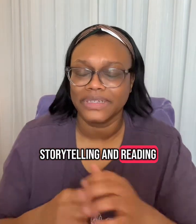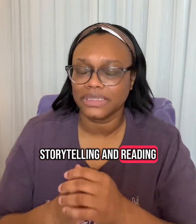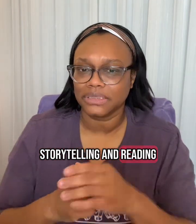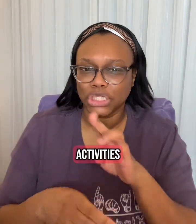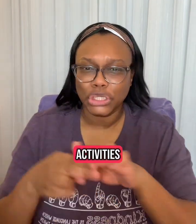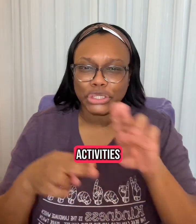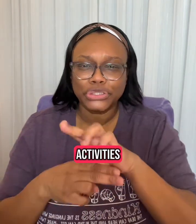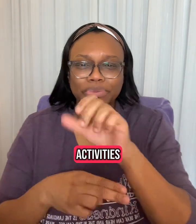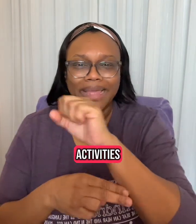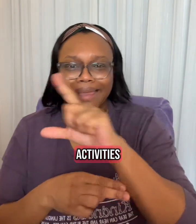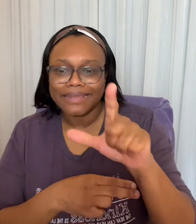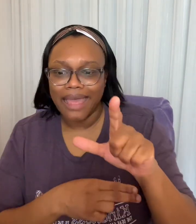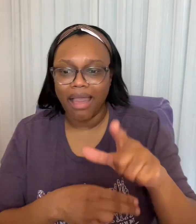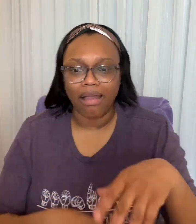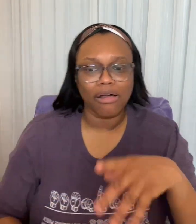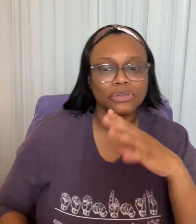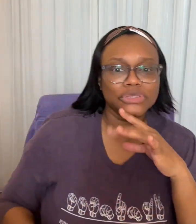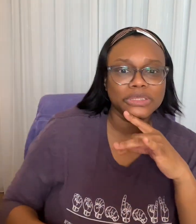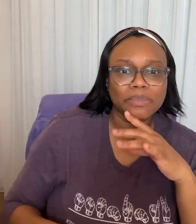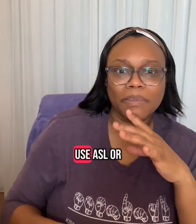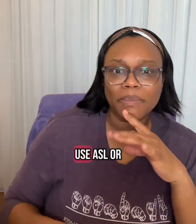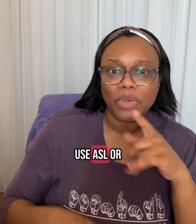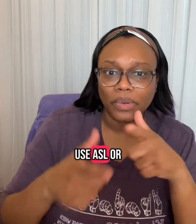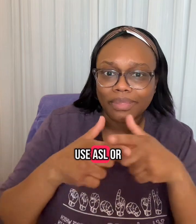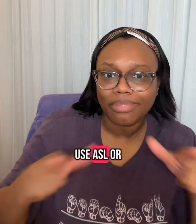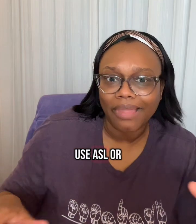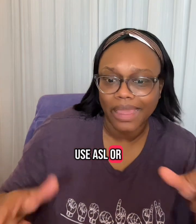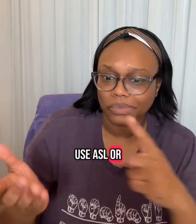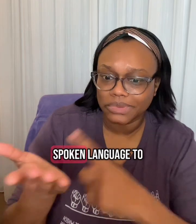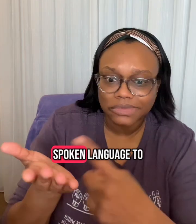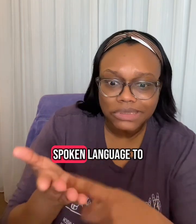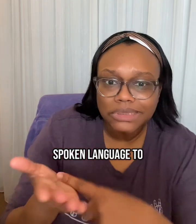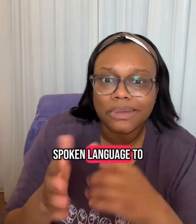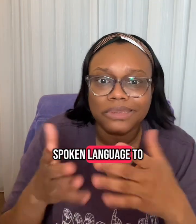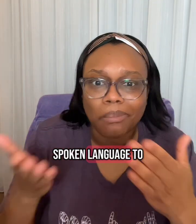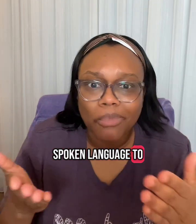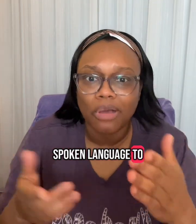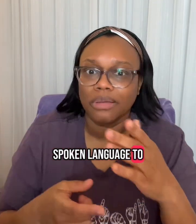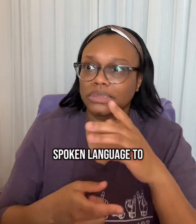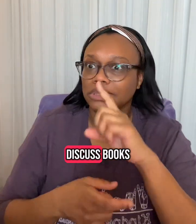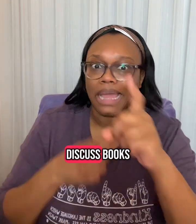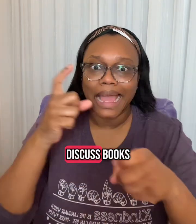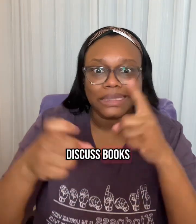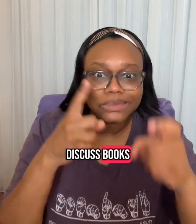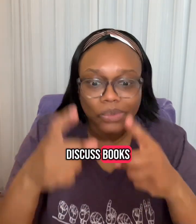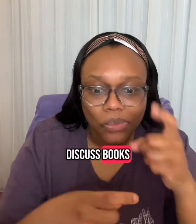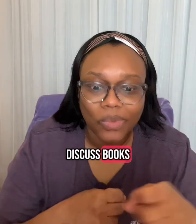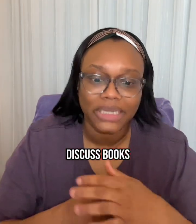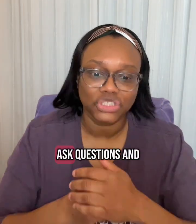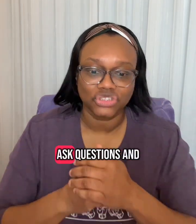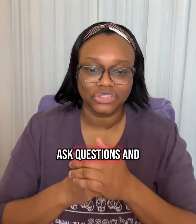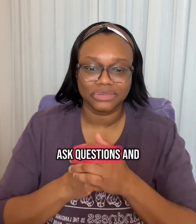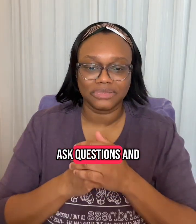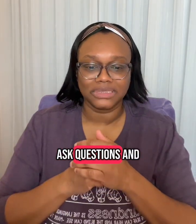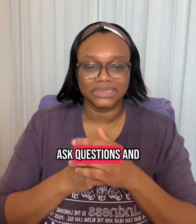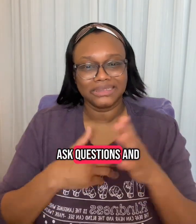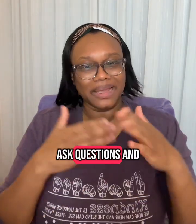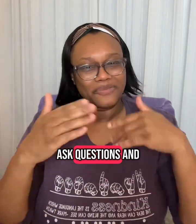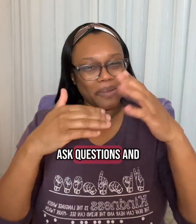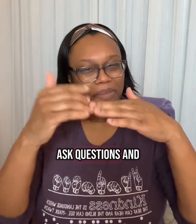reading activities. Use ASL or spoken language to discuss books, ask questions,